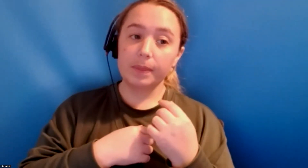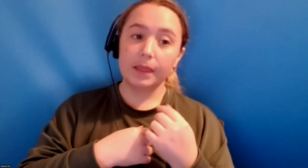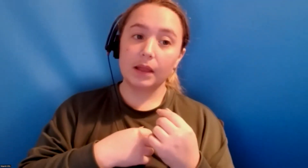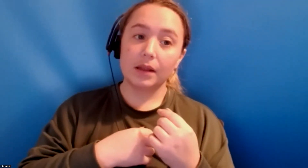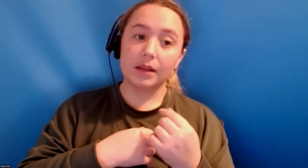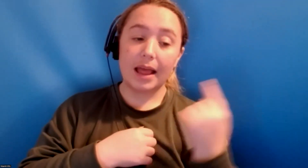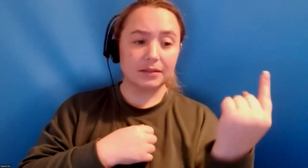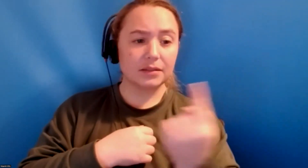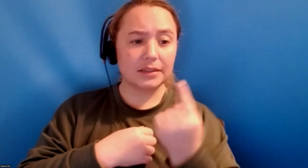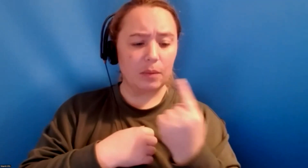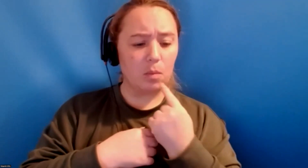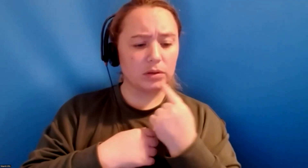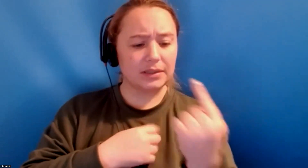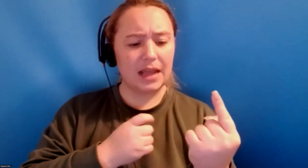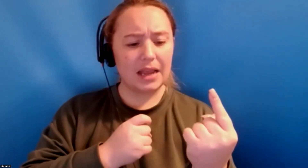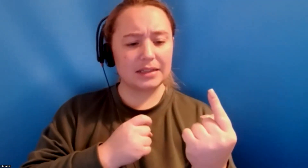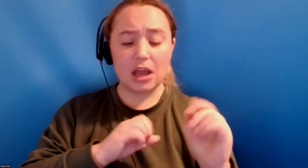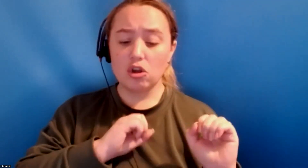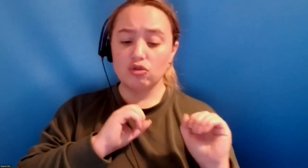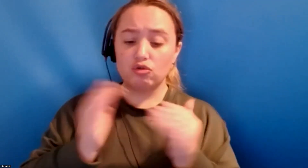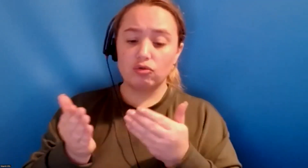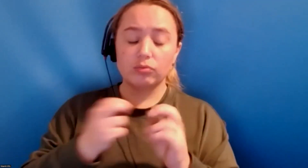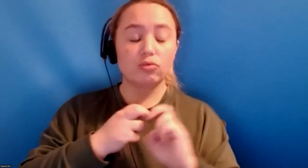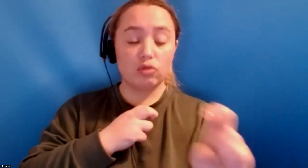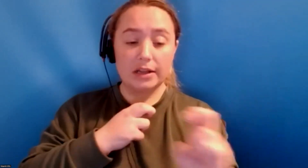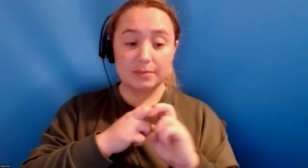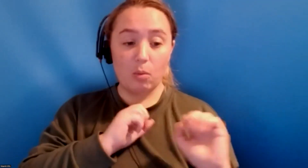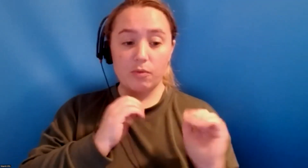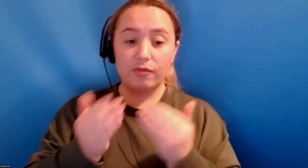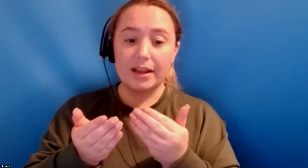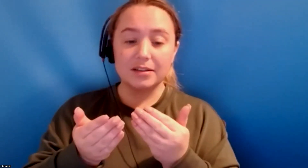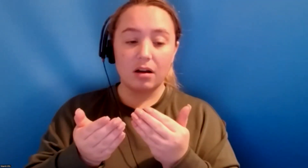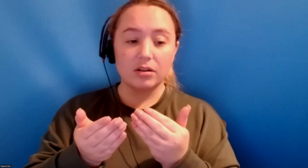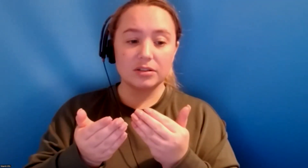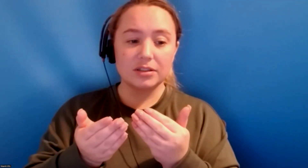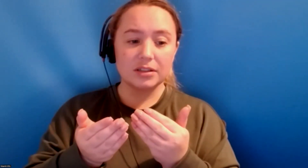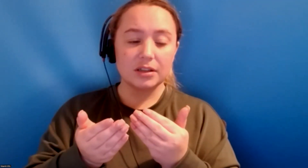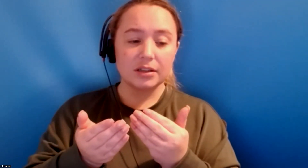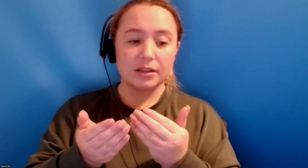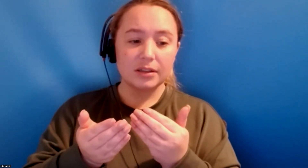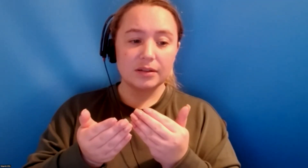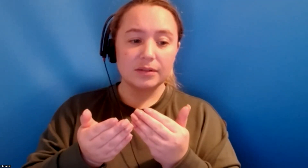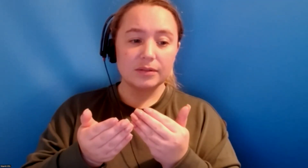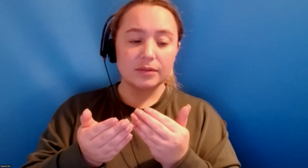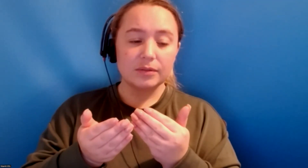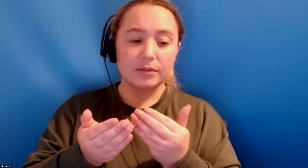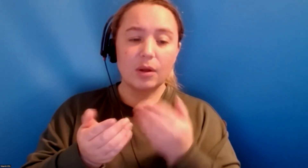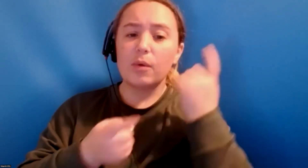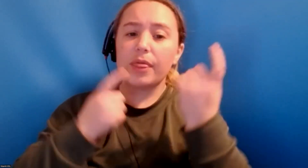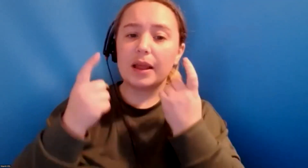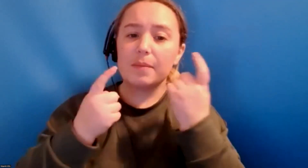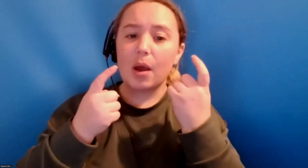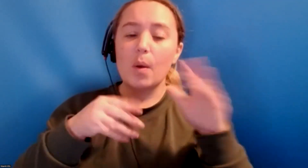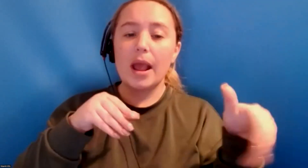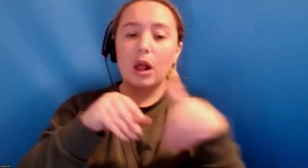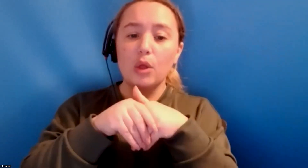in terms of transport providers, what about autism as part of that inclusive communication? And is